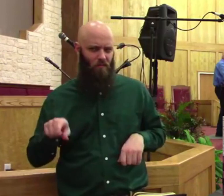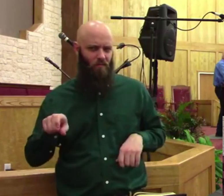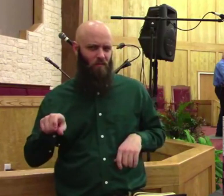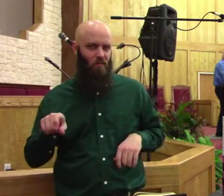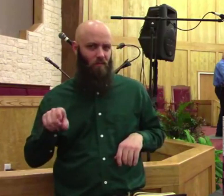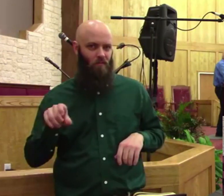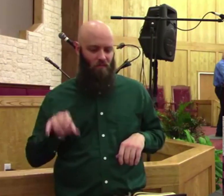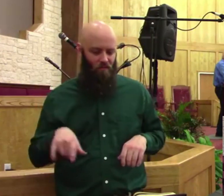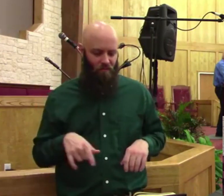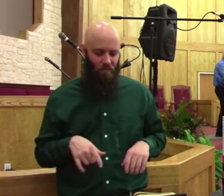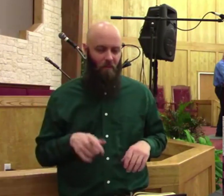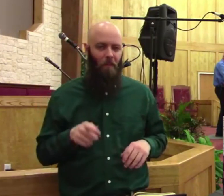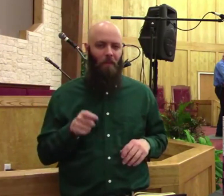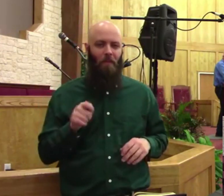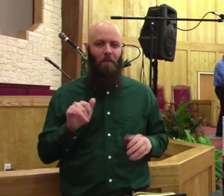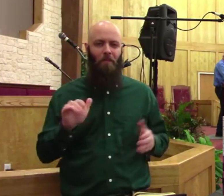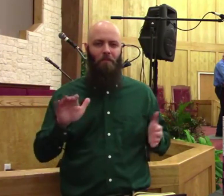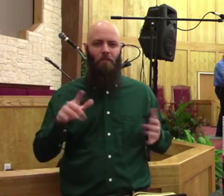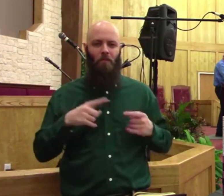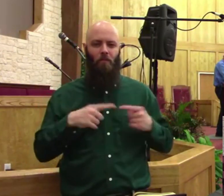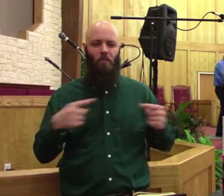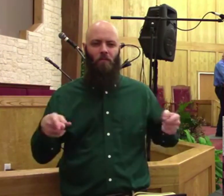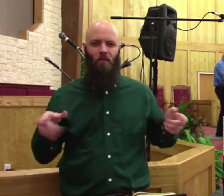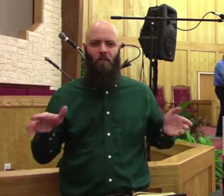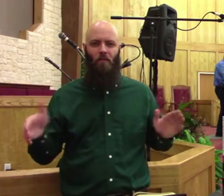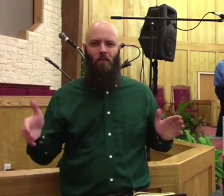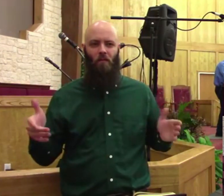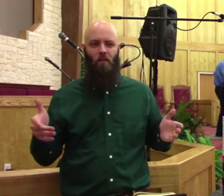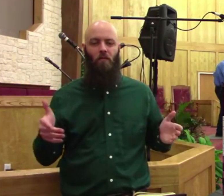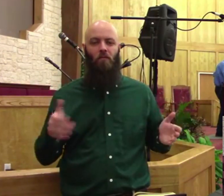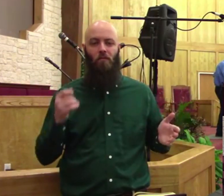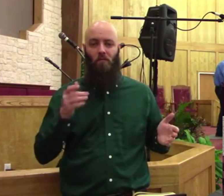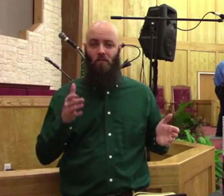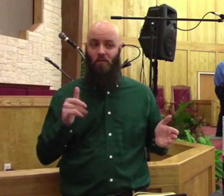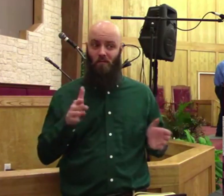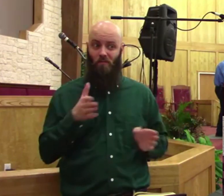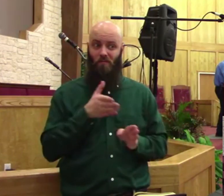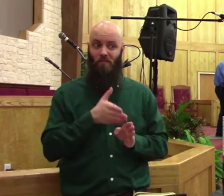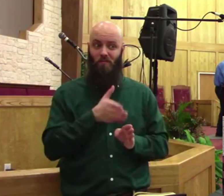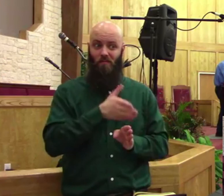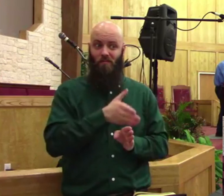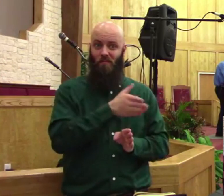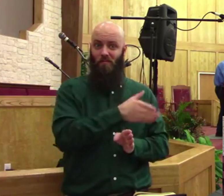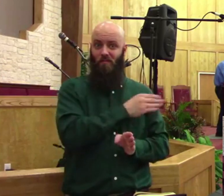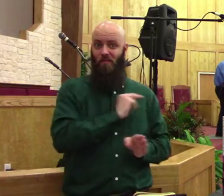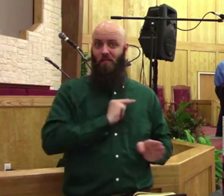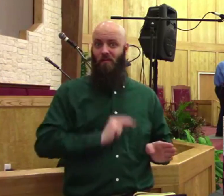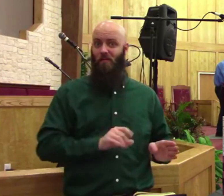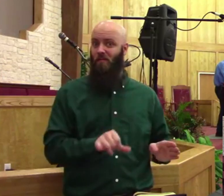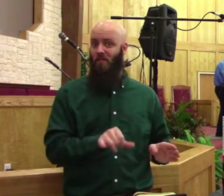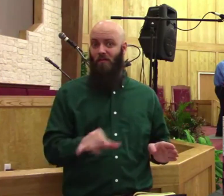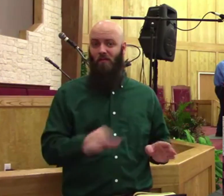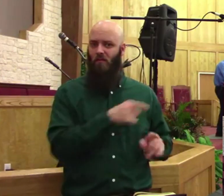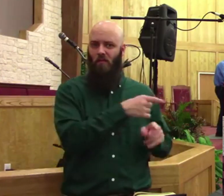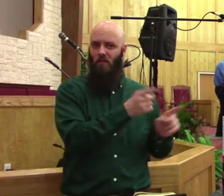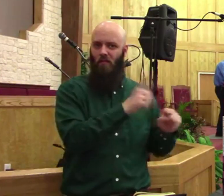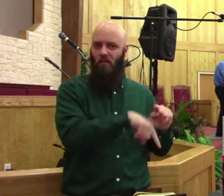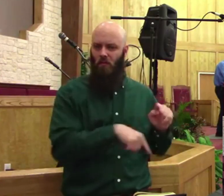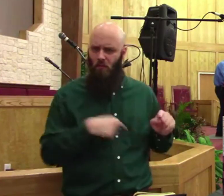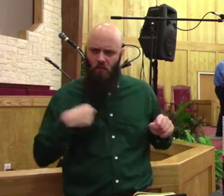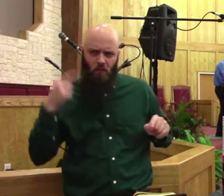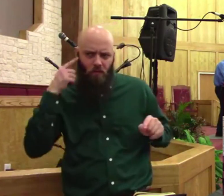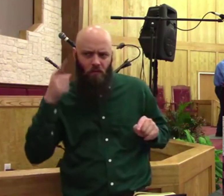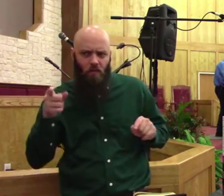That same contrast was put together in episodes with Nebuchadnezzar. They couldn't. I've heard that you